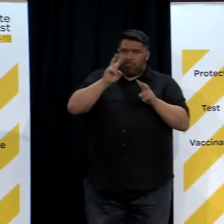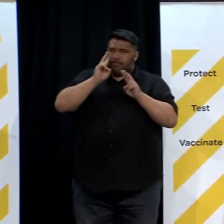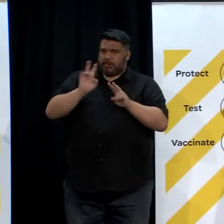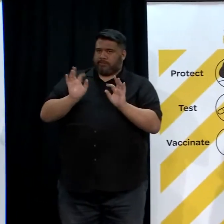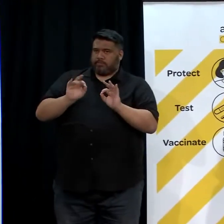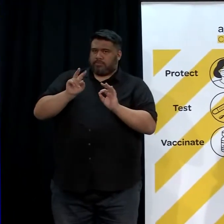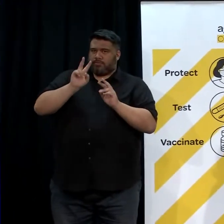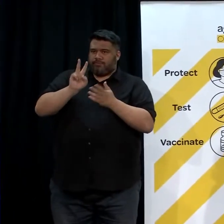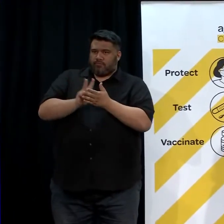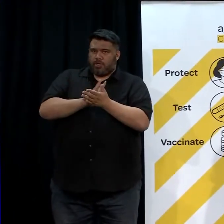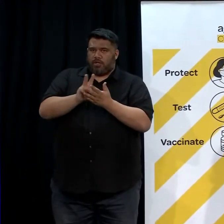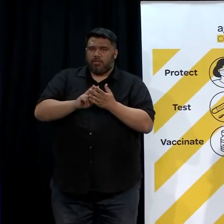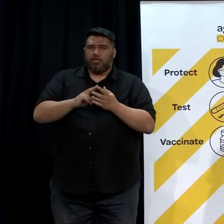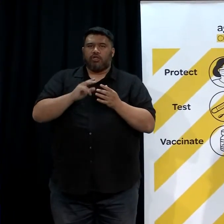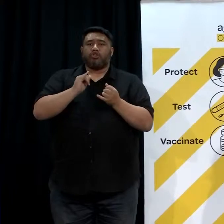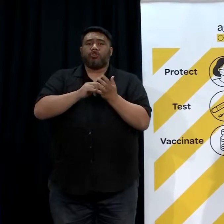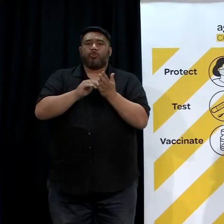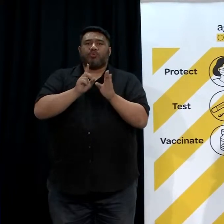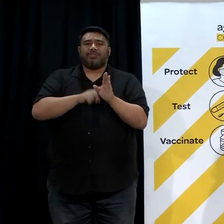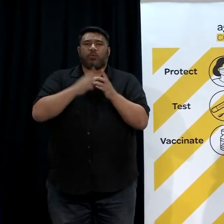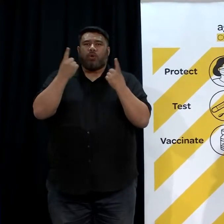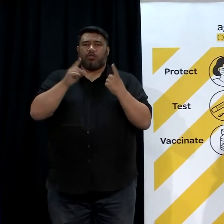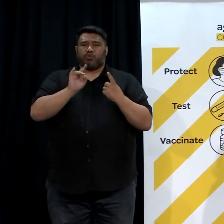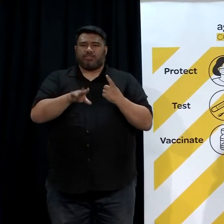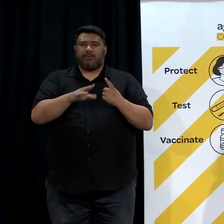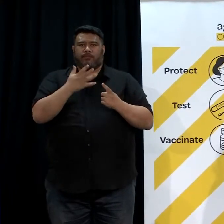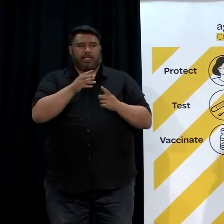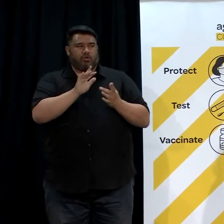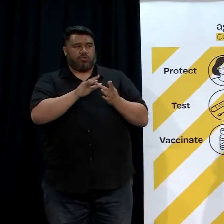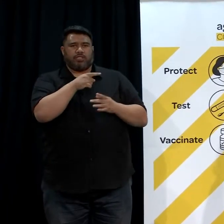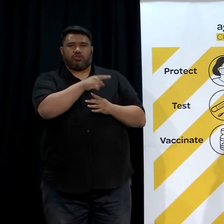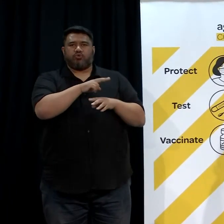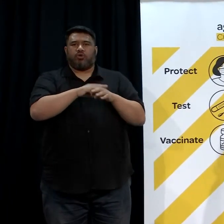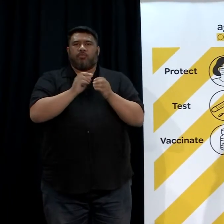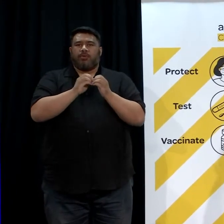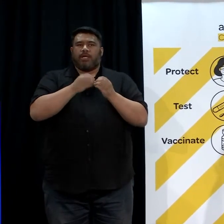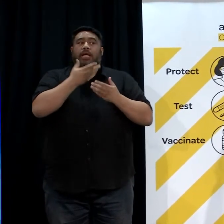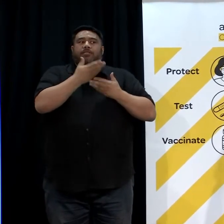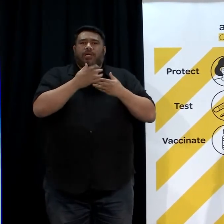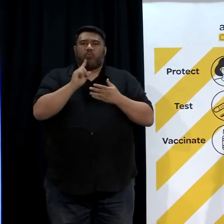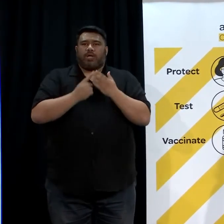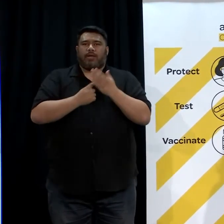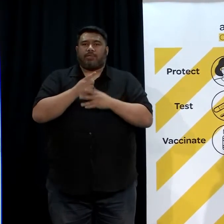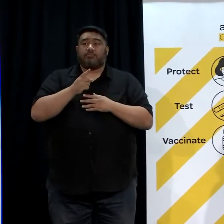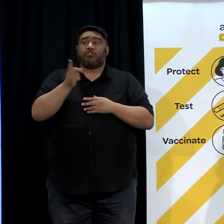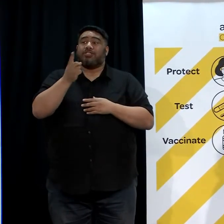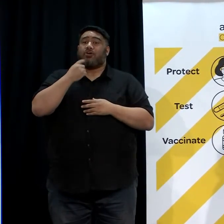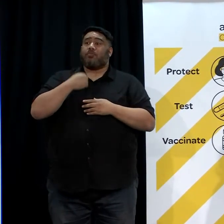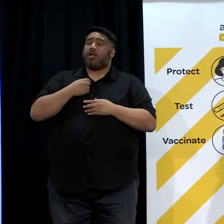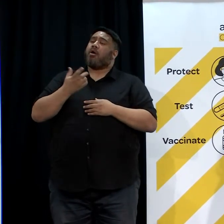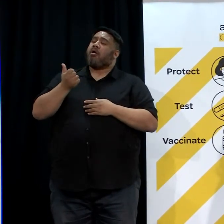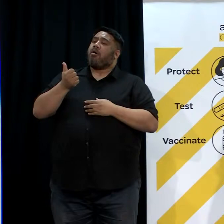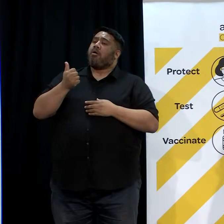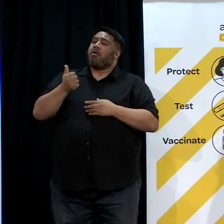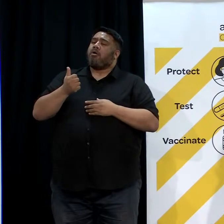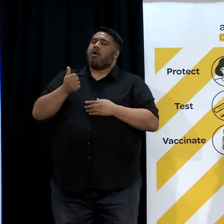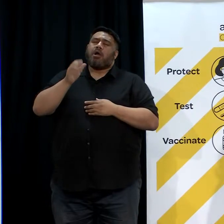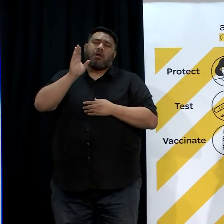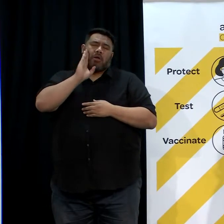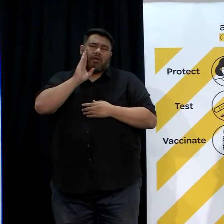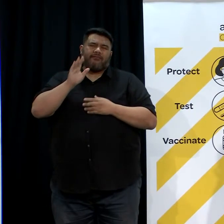who described what happened, and from what she told me, it didn't sound like protocols